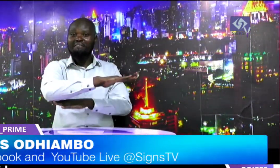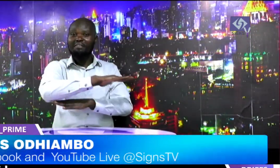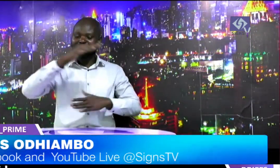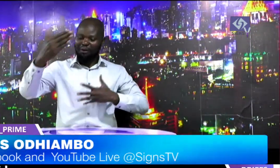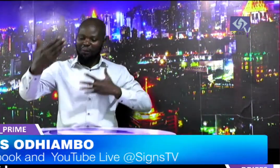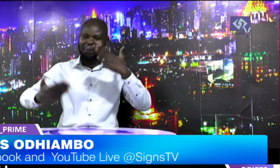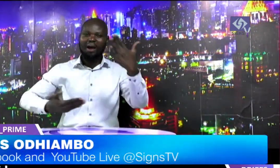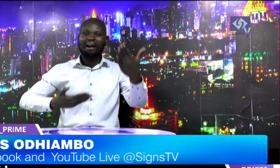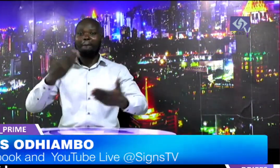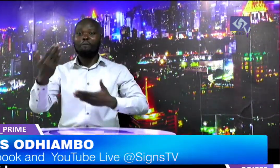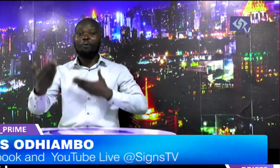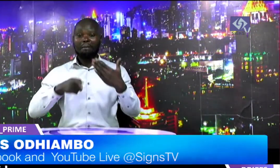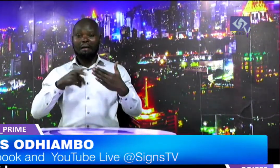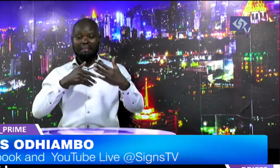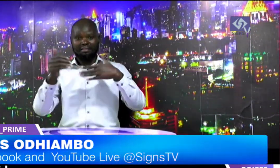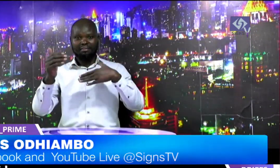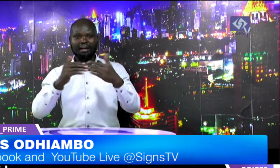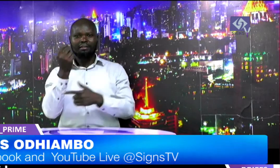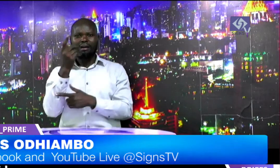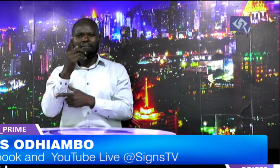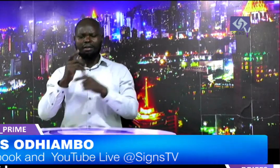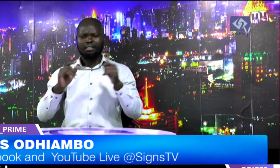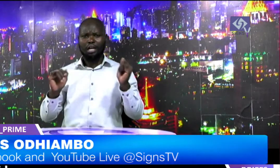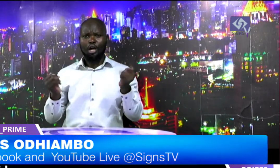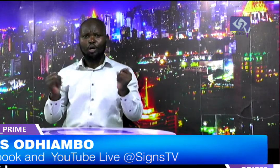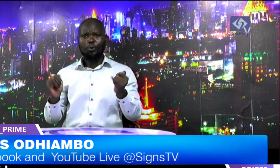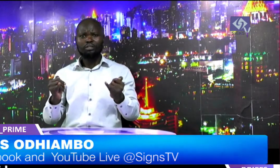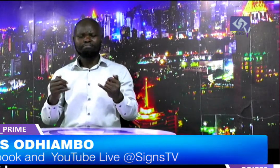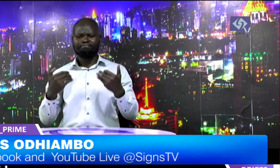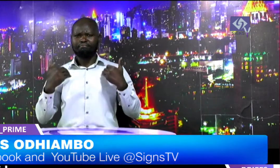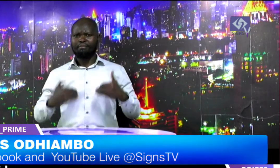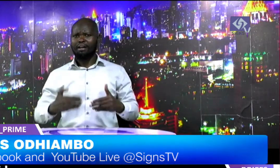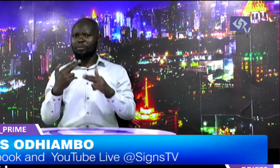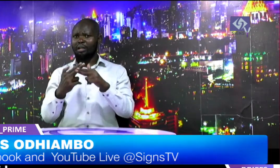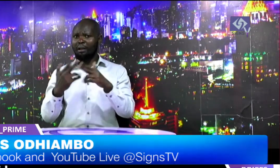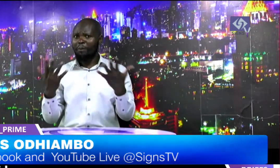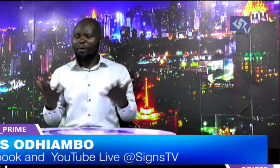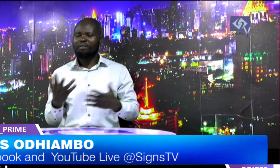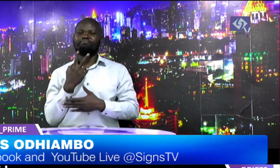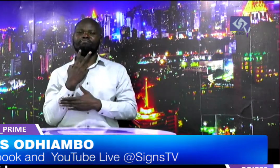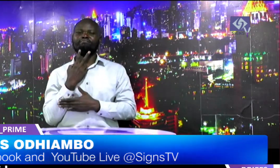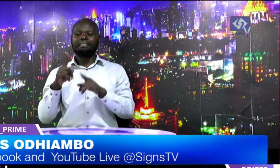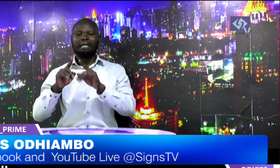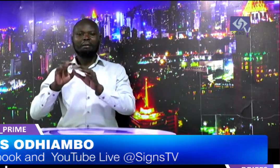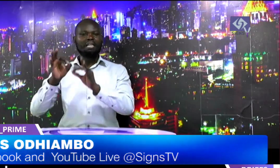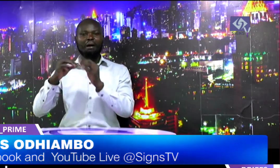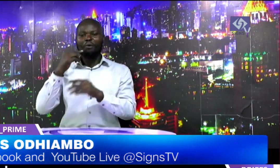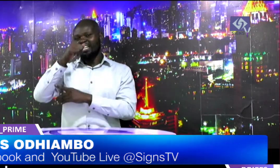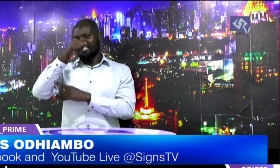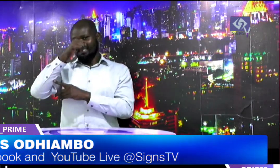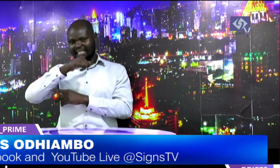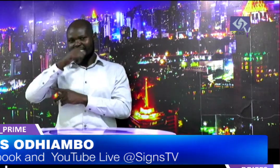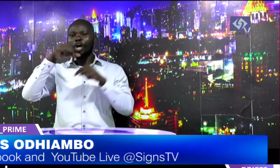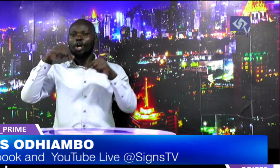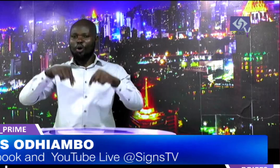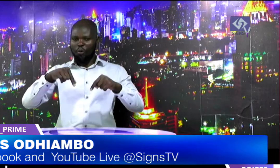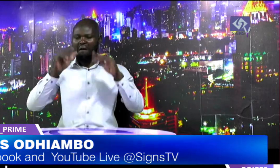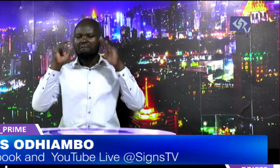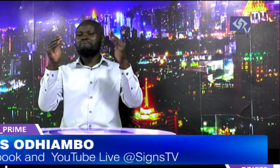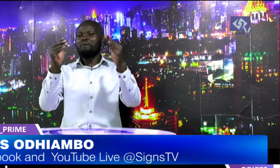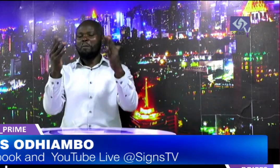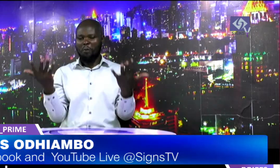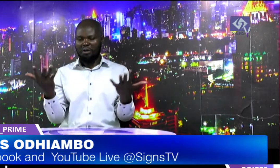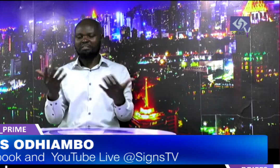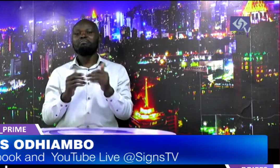Hello, good evening. Welcome to Science TV News. With me, your host, Elvis, and that is my sign